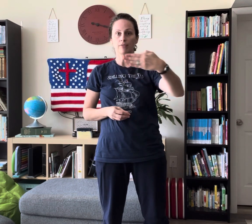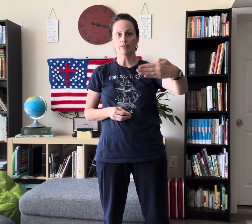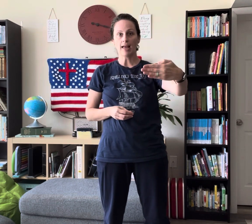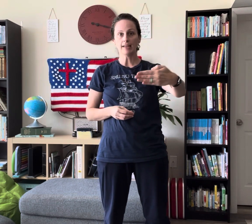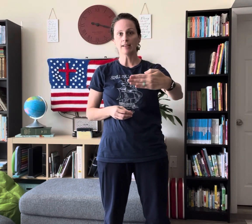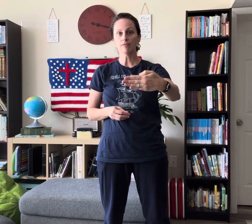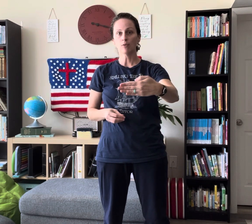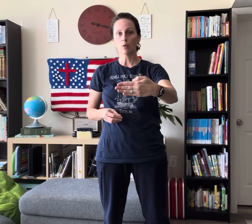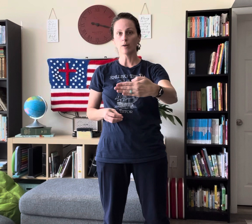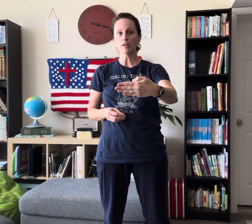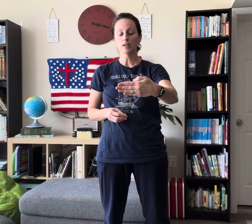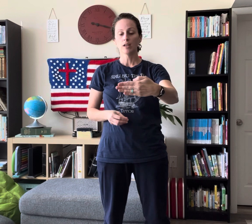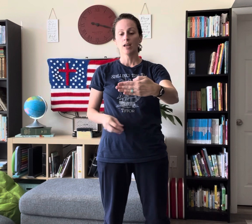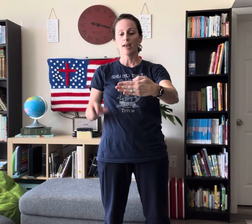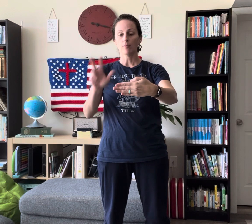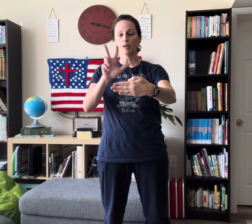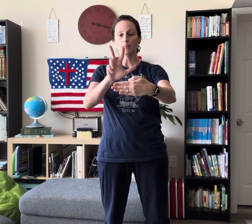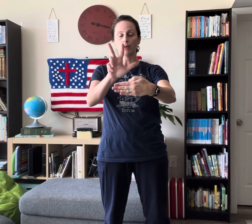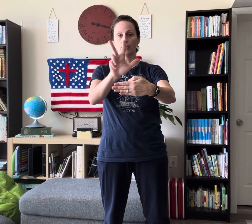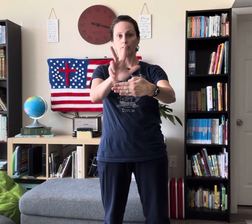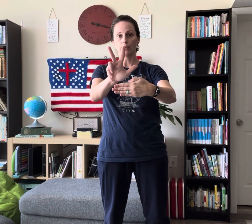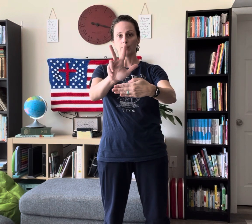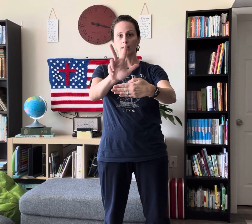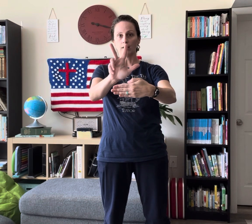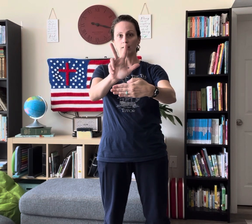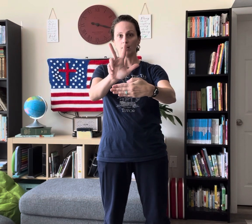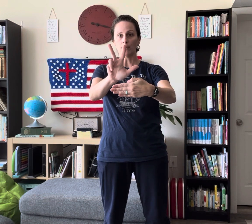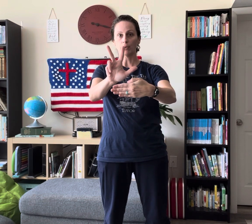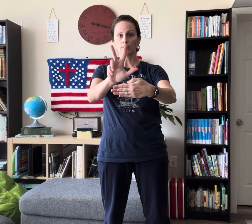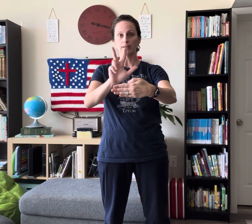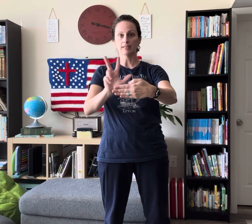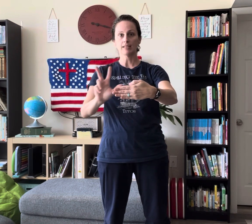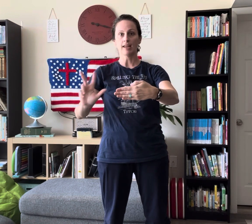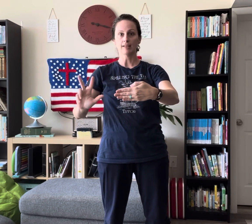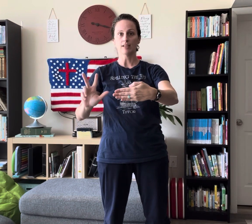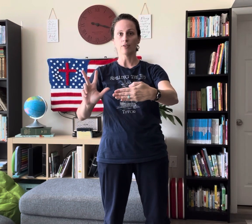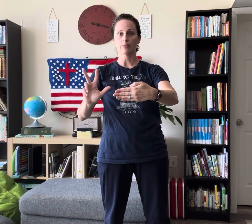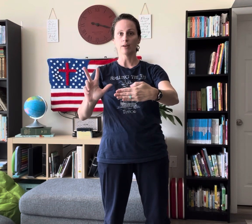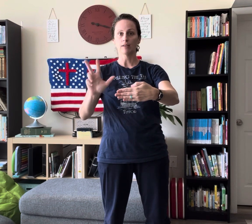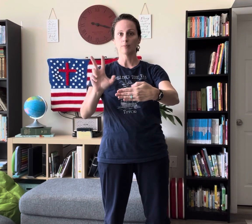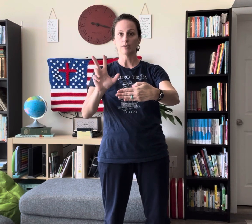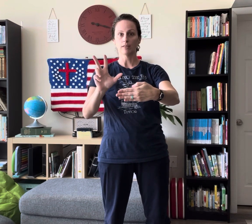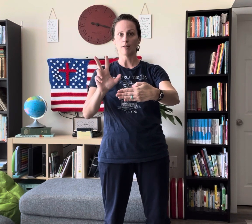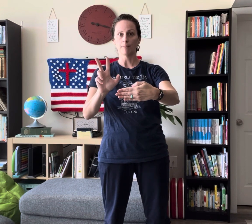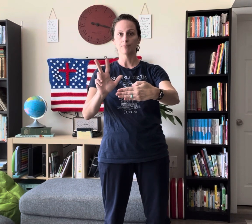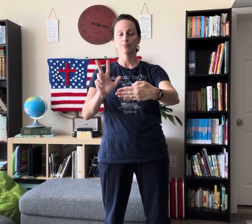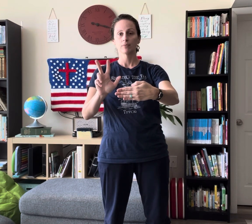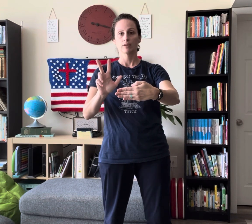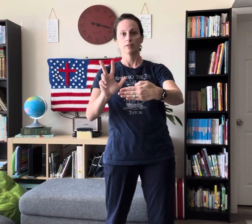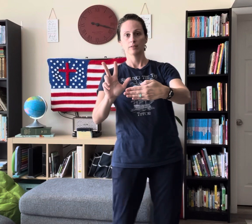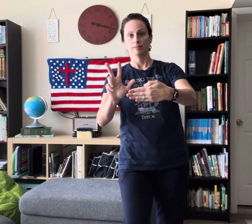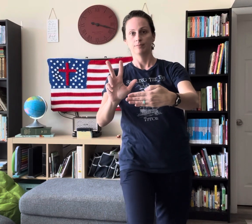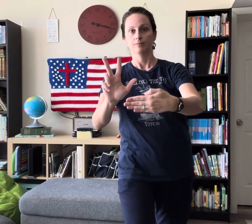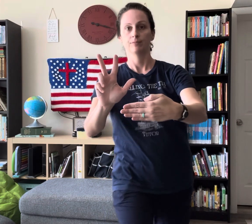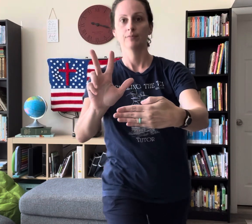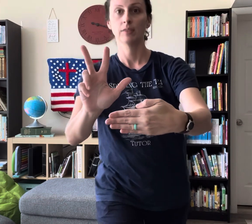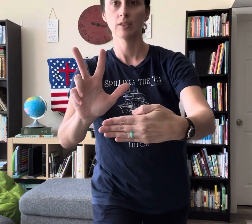flat hand forward, and we're going to put 3, a number 3. This is ASL 3 with the thumb. Just like